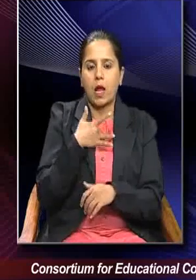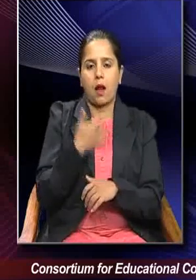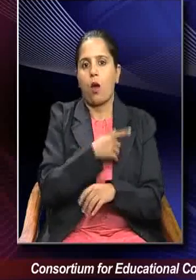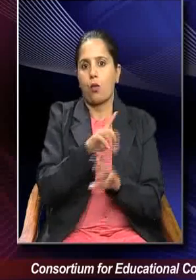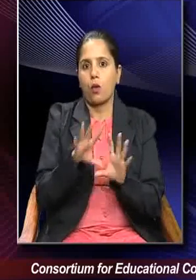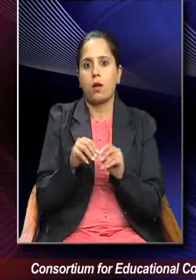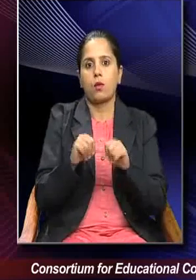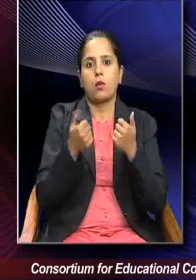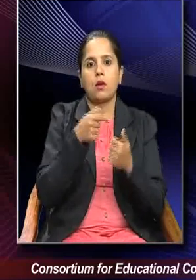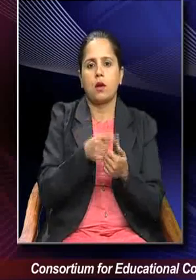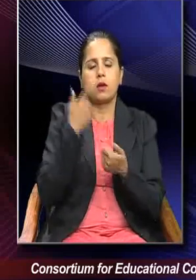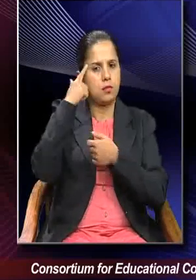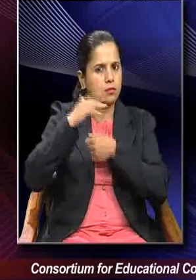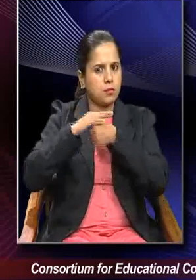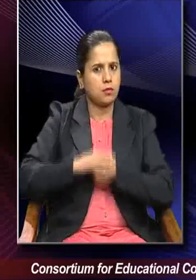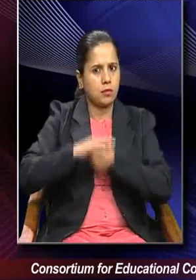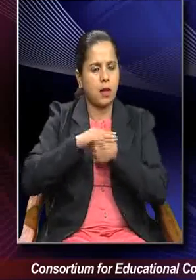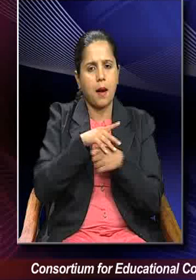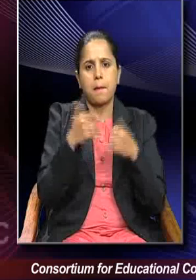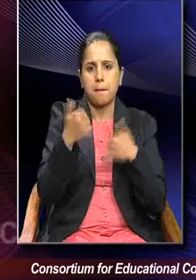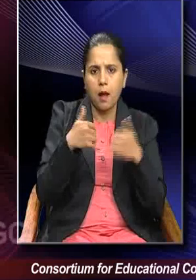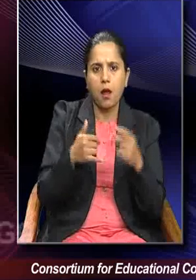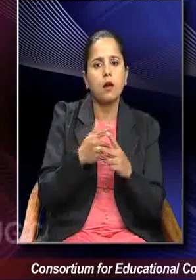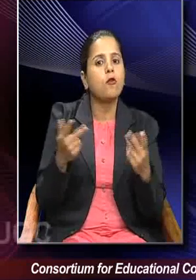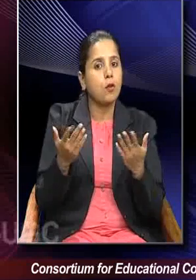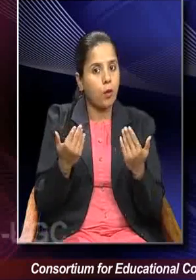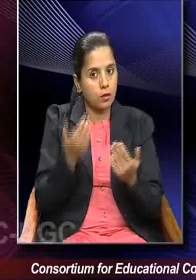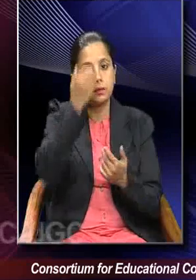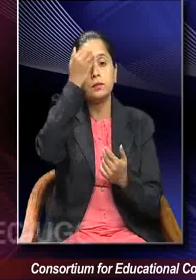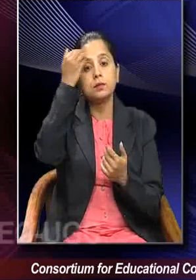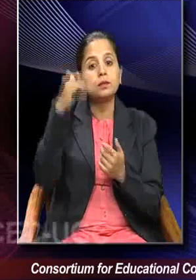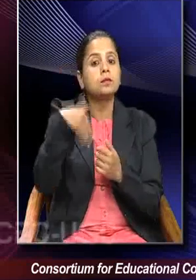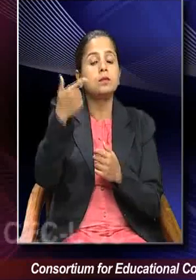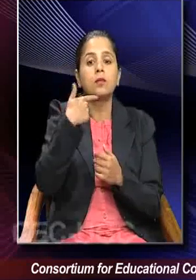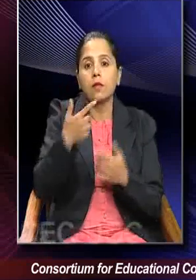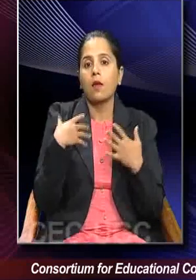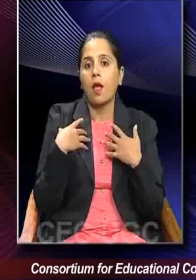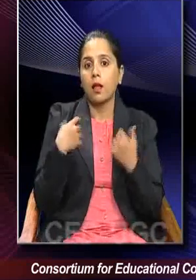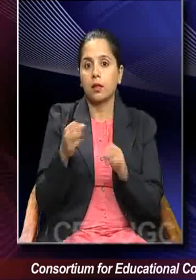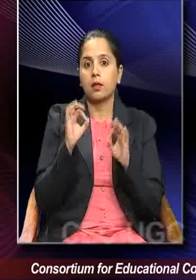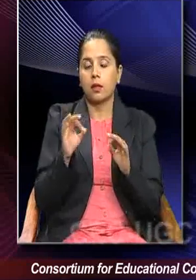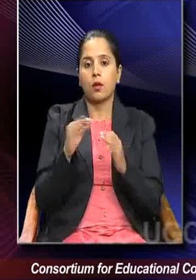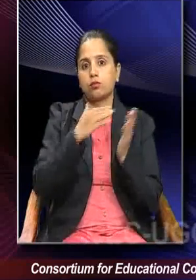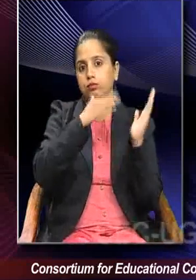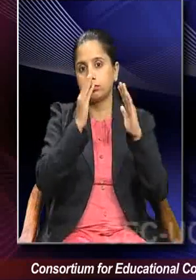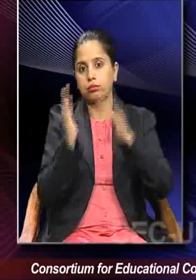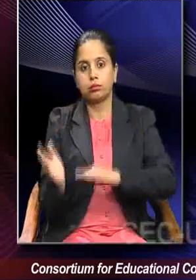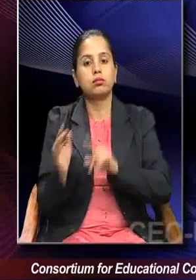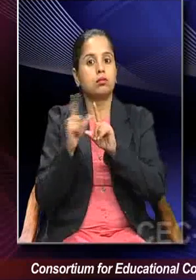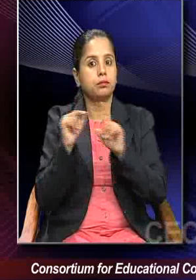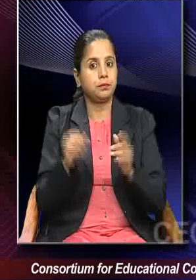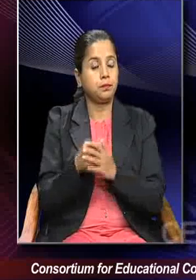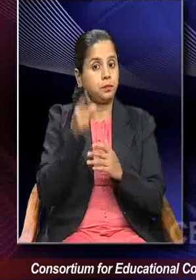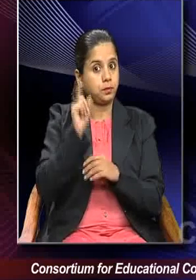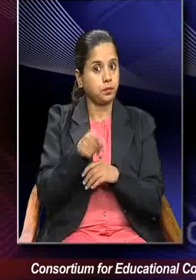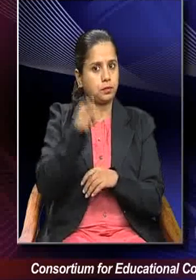and decompress through the play. The next is your healthy routines.